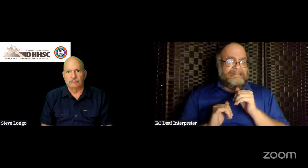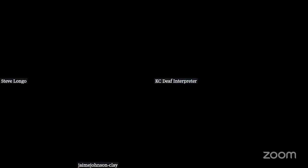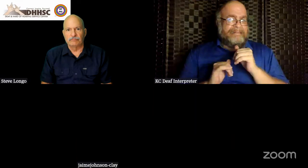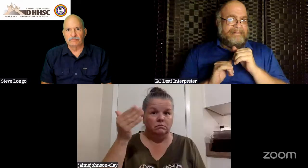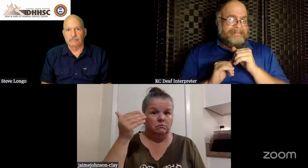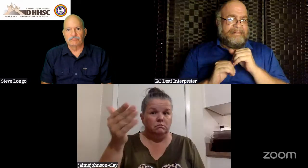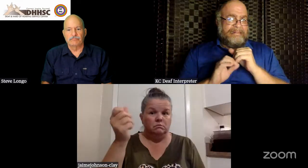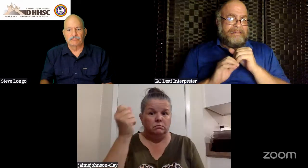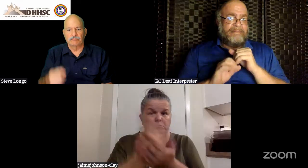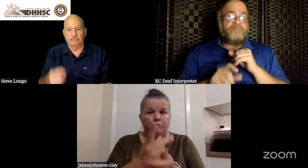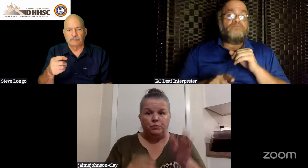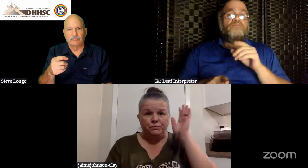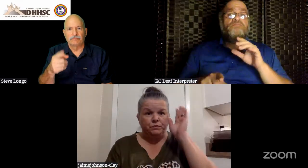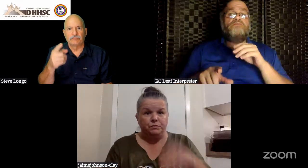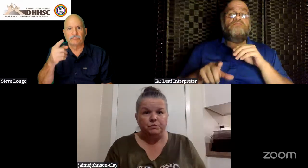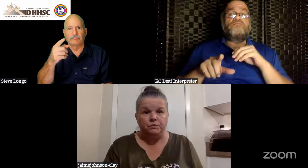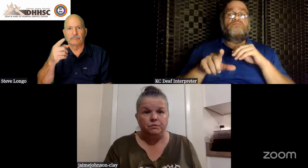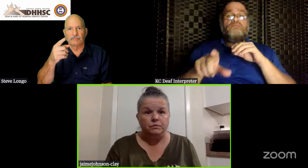approve them.